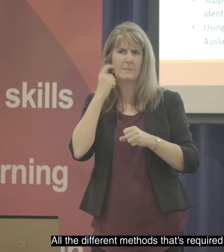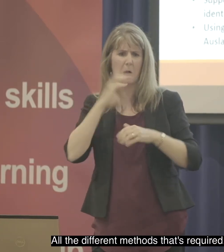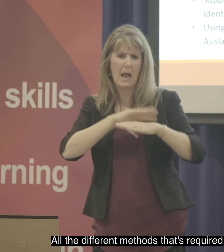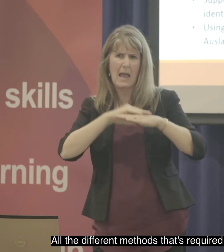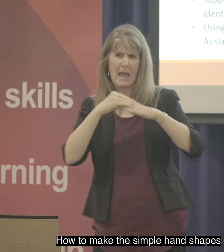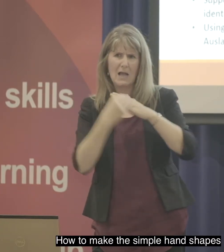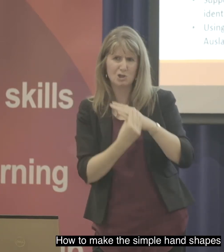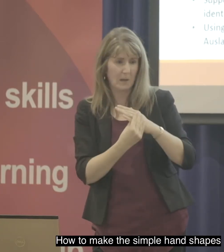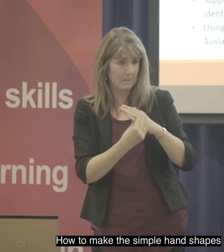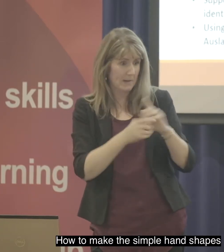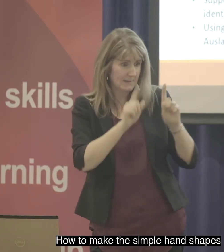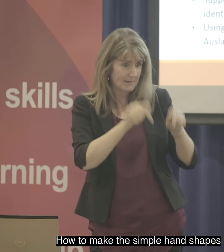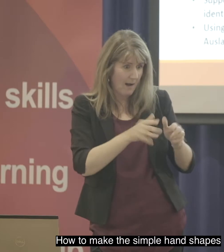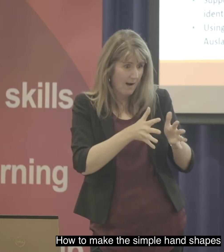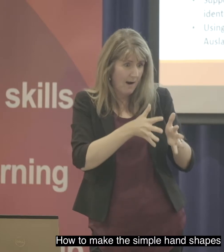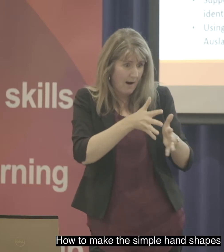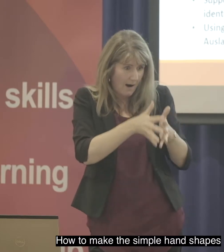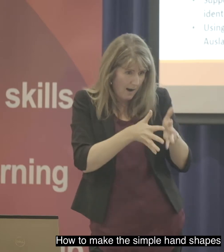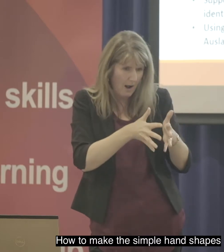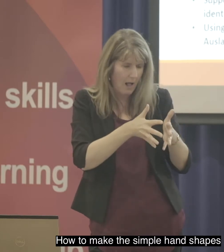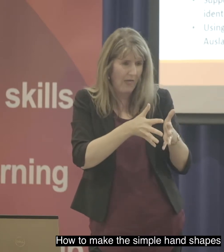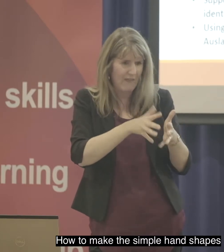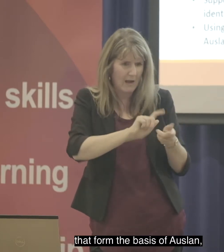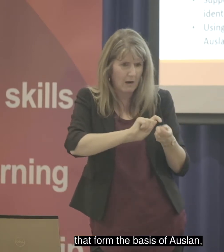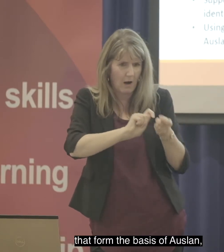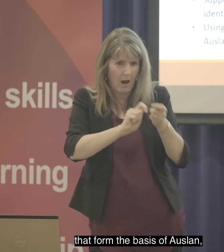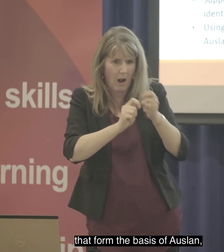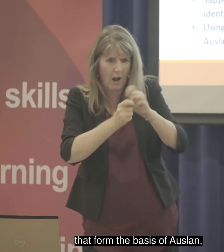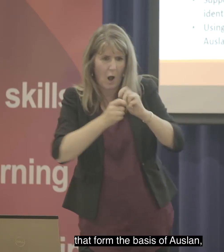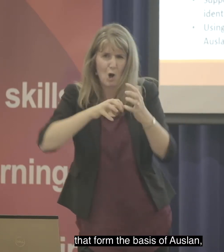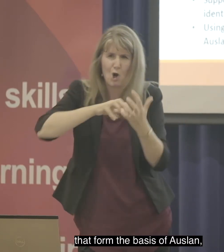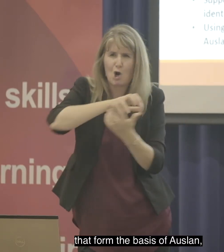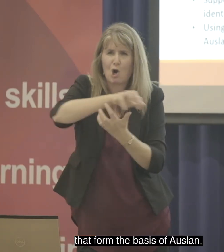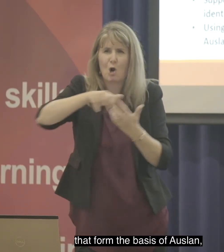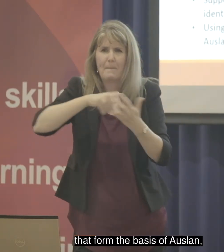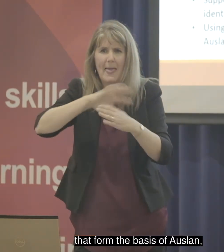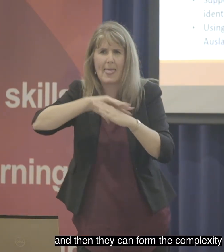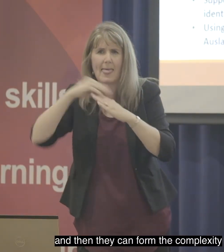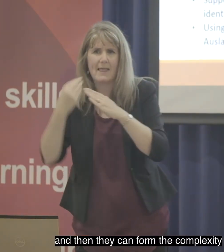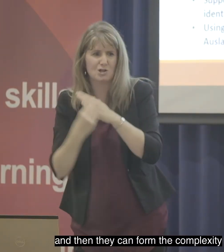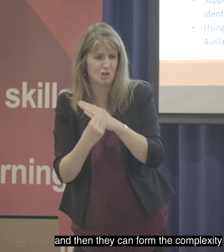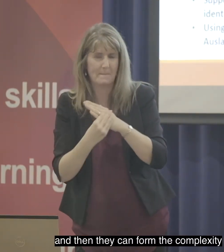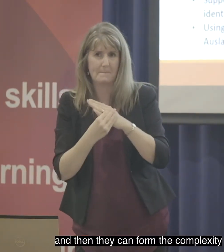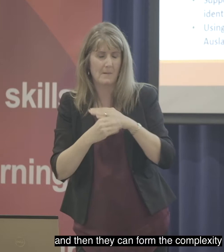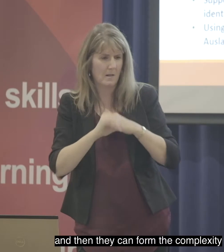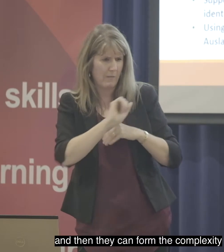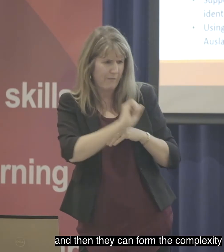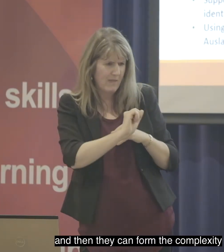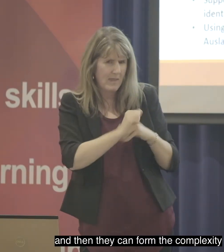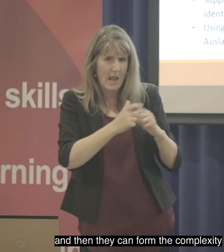required, how to make the simple hand shapes that form the basis of Auslan, and then they can form the